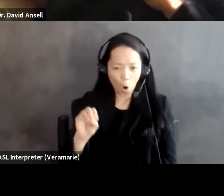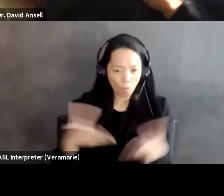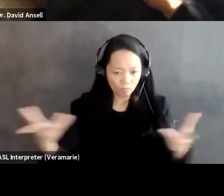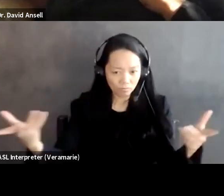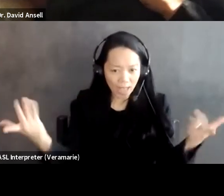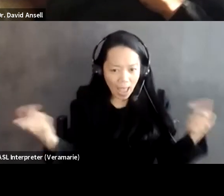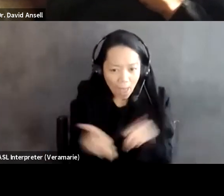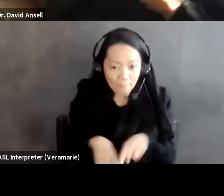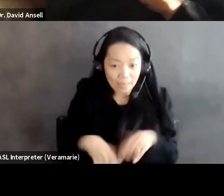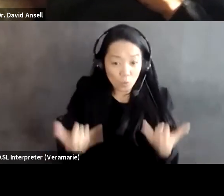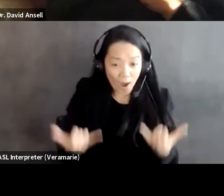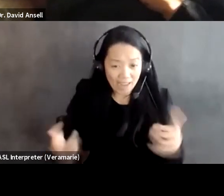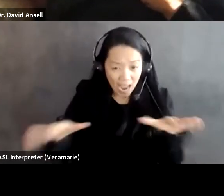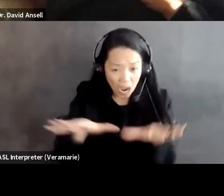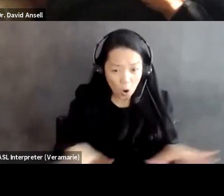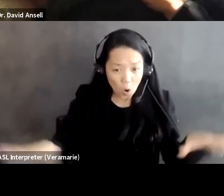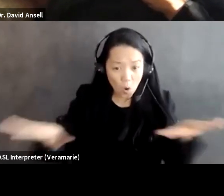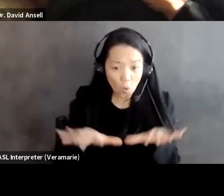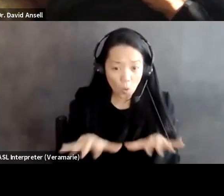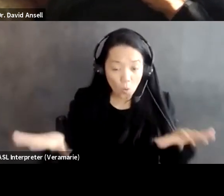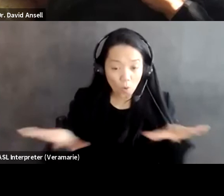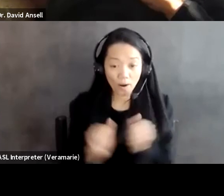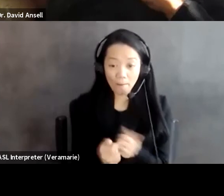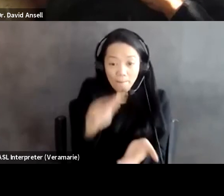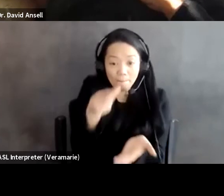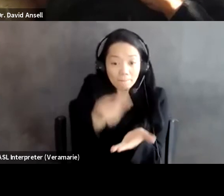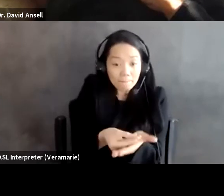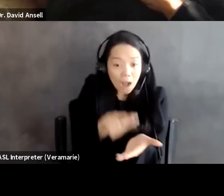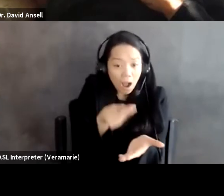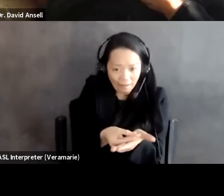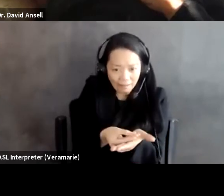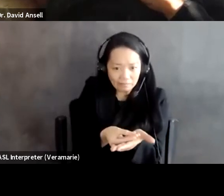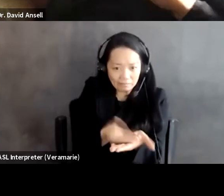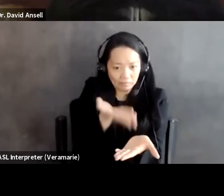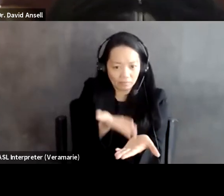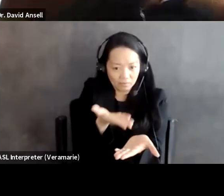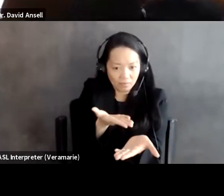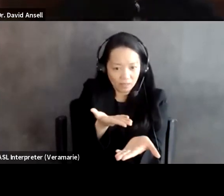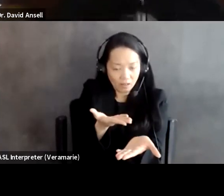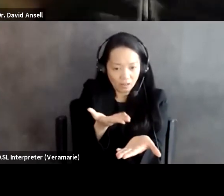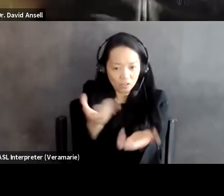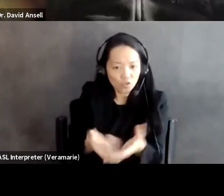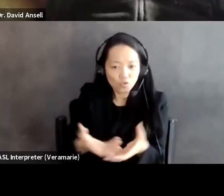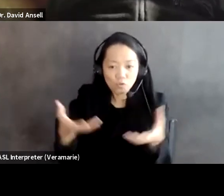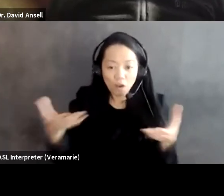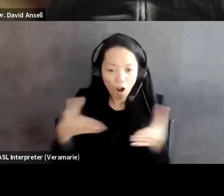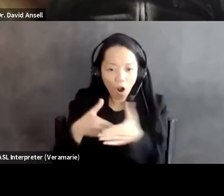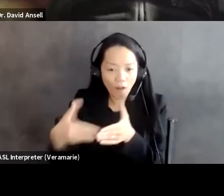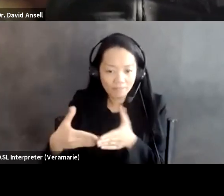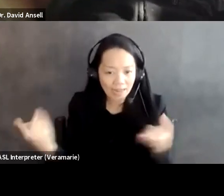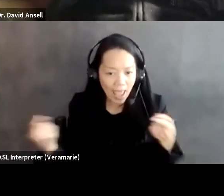status quo allows money to be the main factor far too often